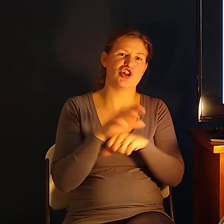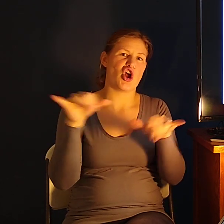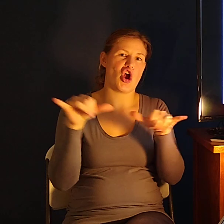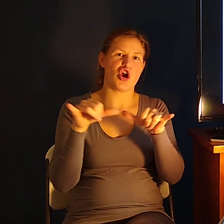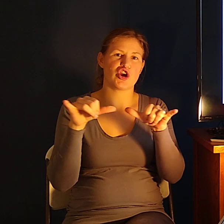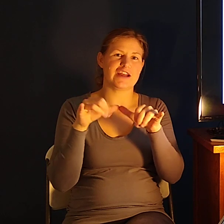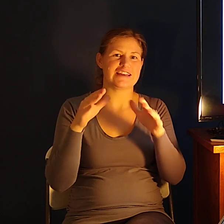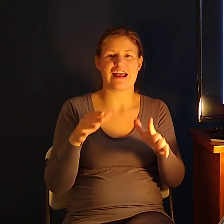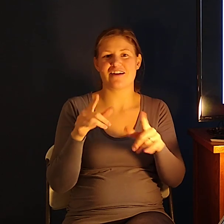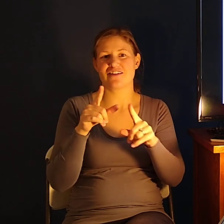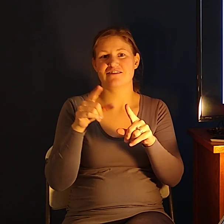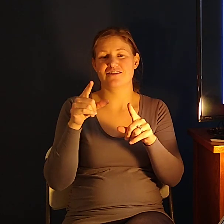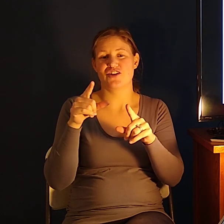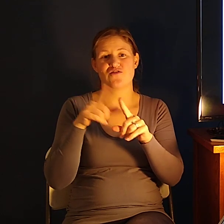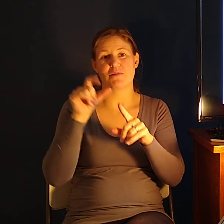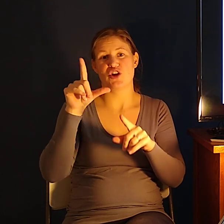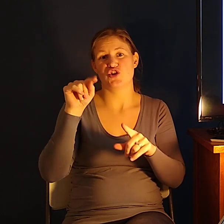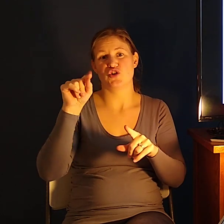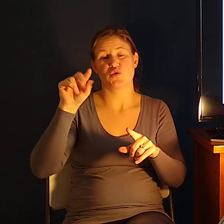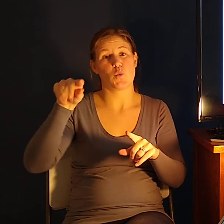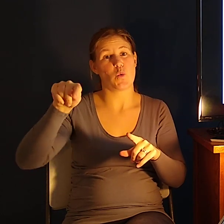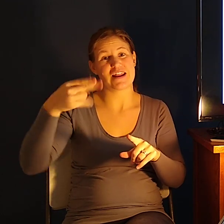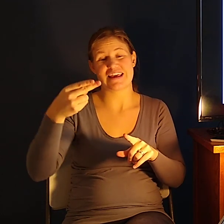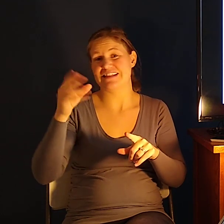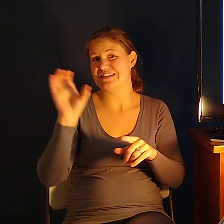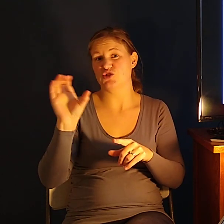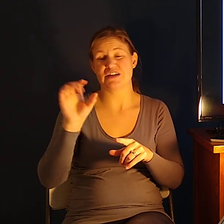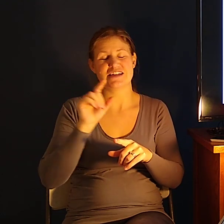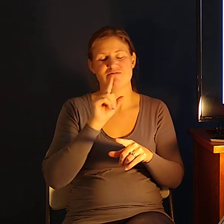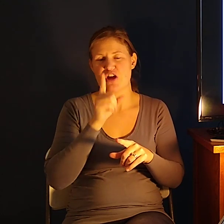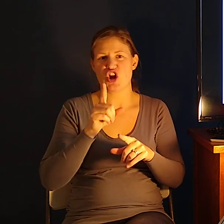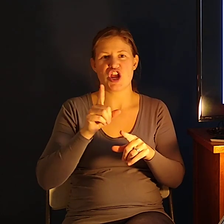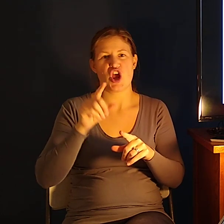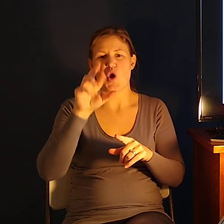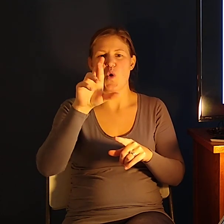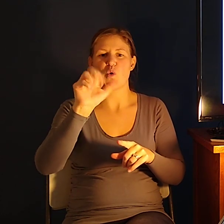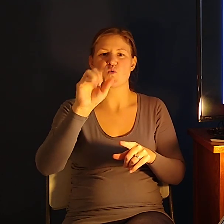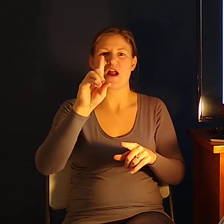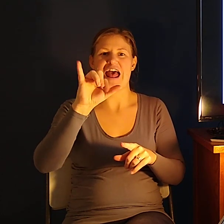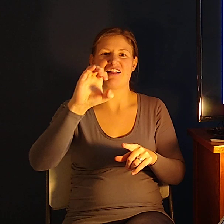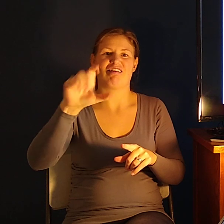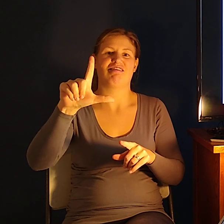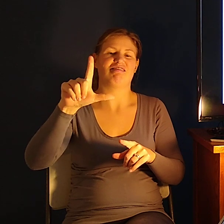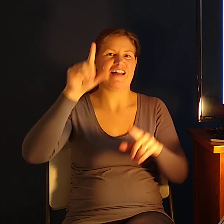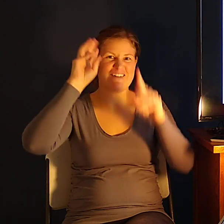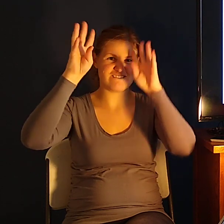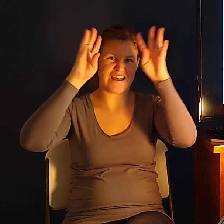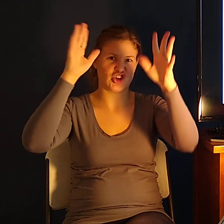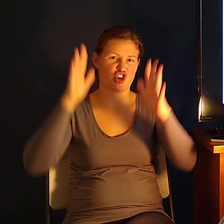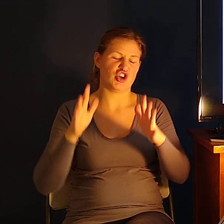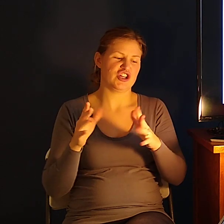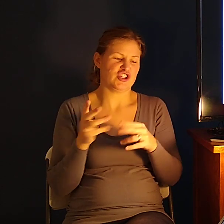architects of the 20th century. He is truly a radical inventor. And there's a couple of different things